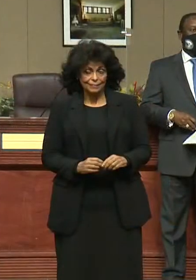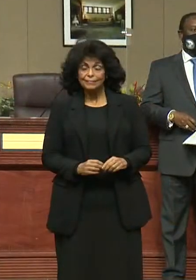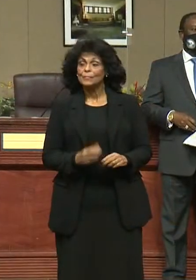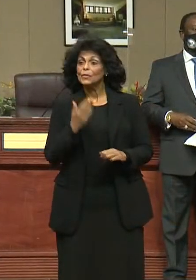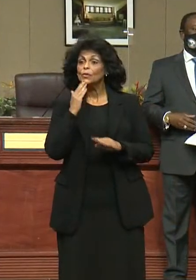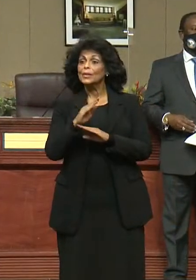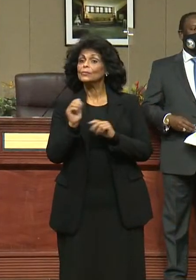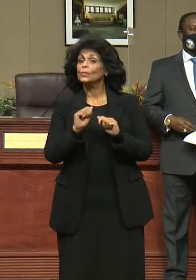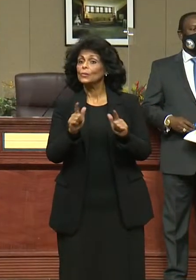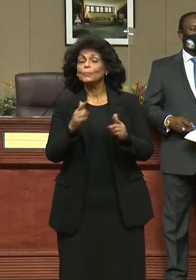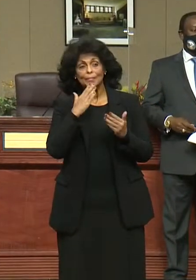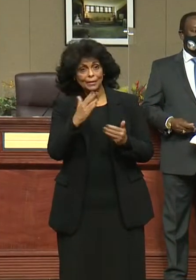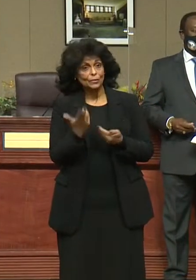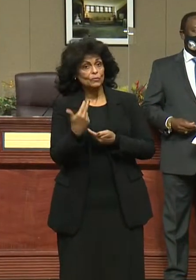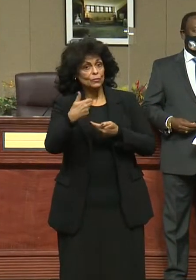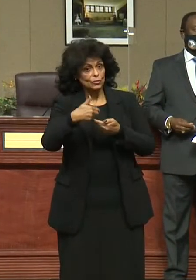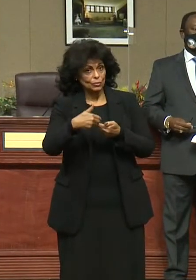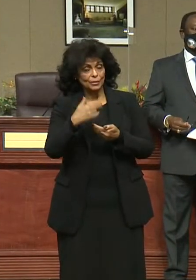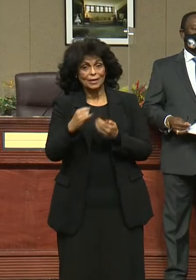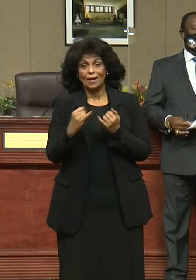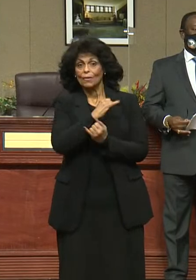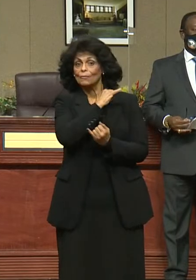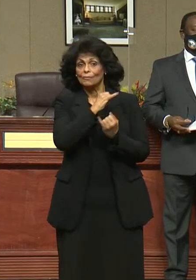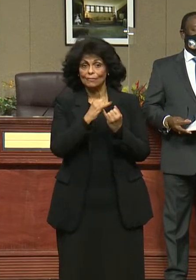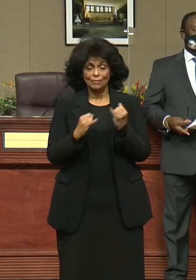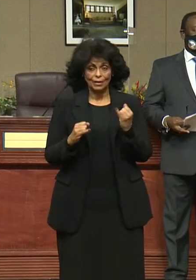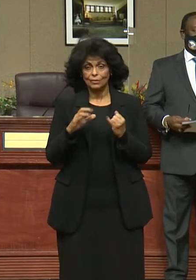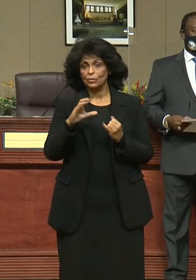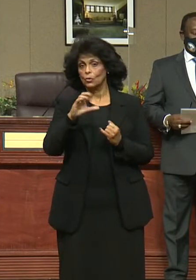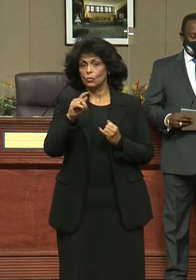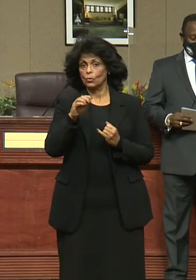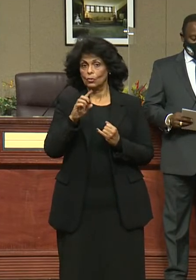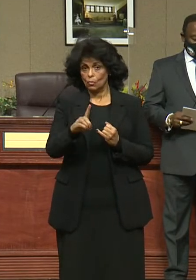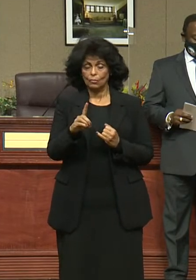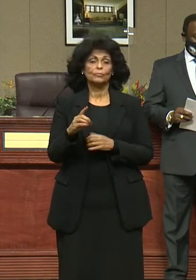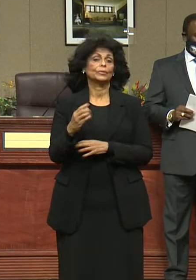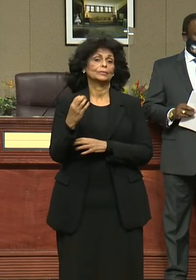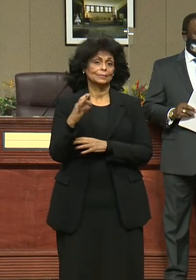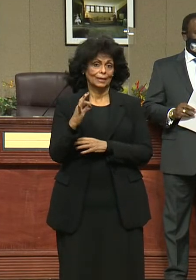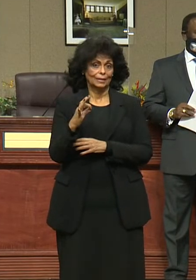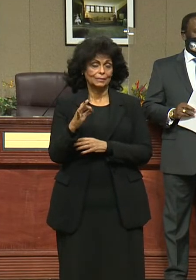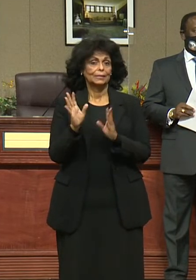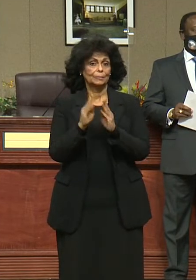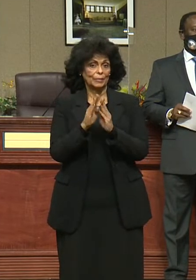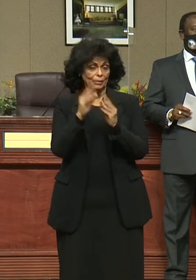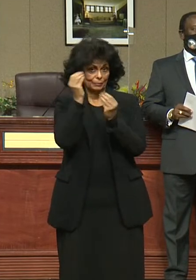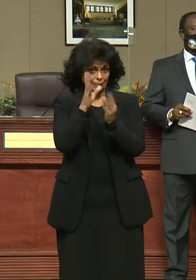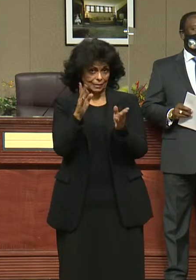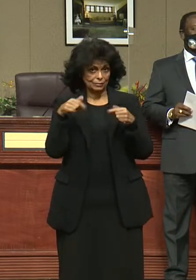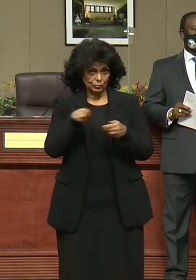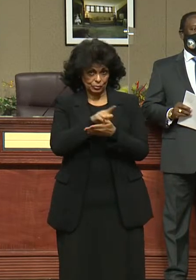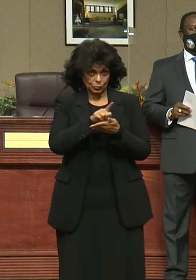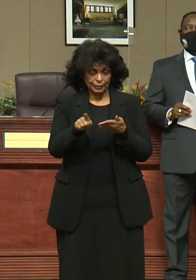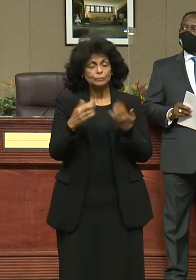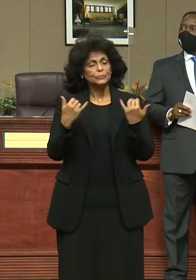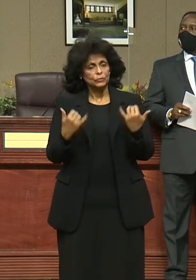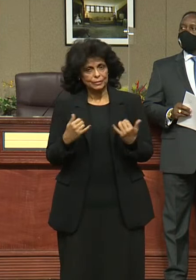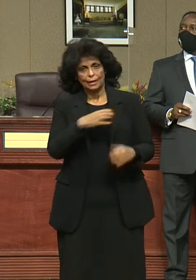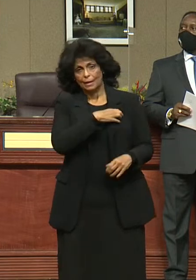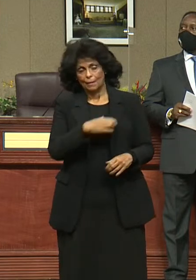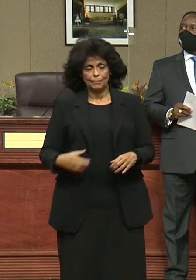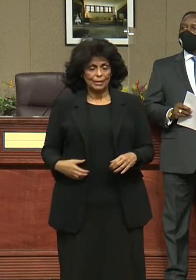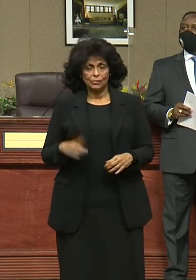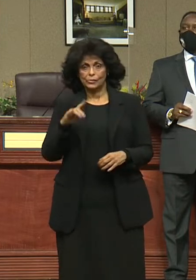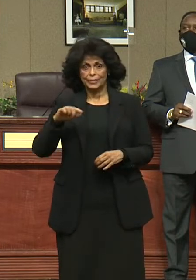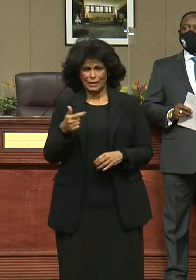Good afternoon, everyone, and thanks for joining us for this, our final COVID-19 press briefing of the week. Today, Orange County Mayor Jerry O. Demings will discuss Orange County's